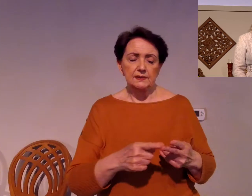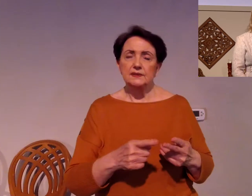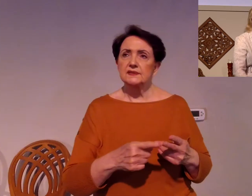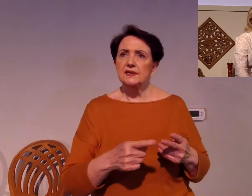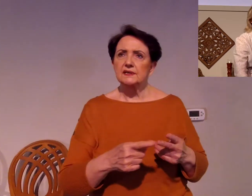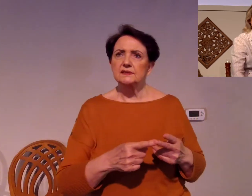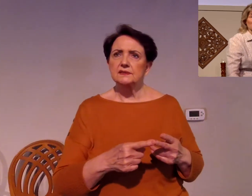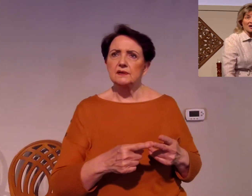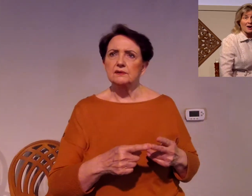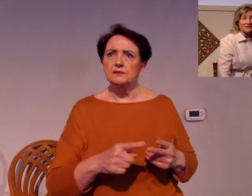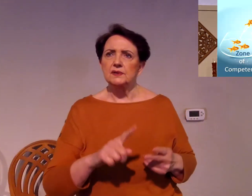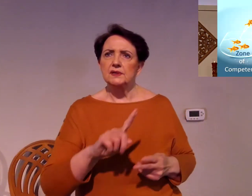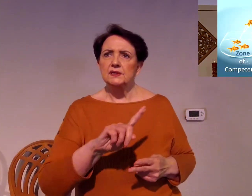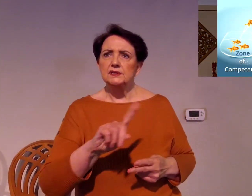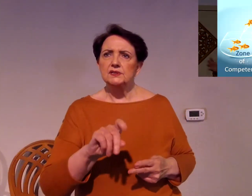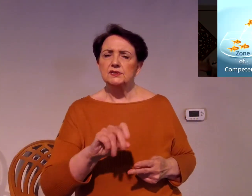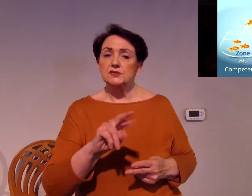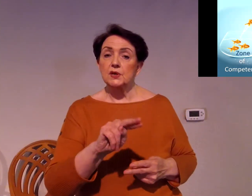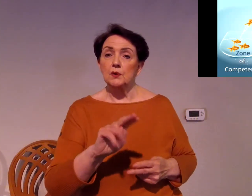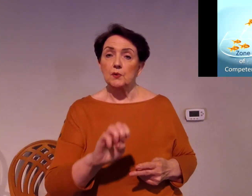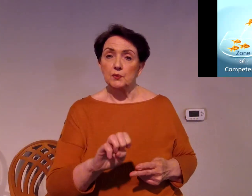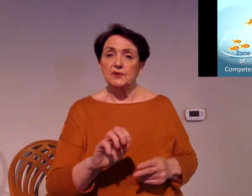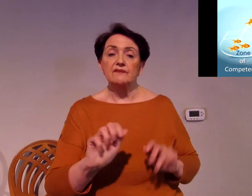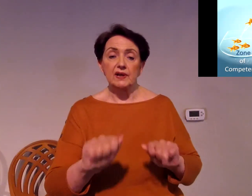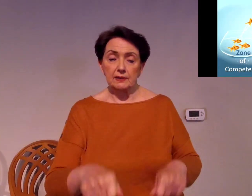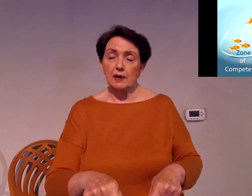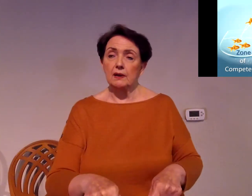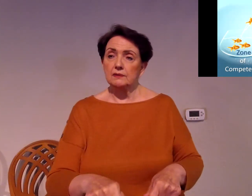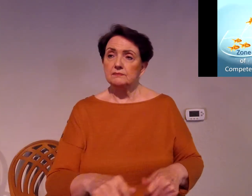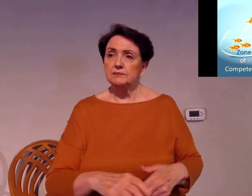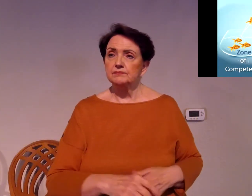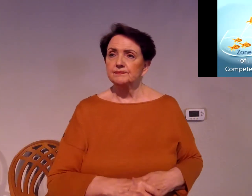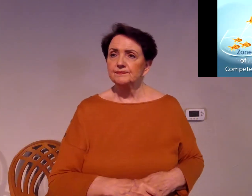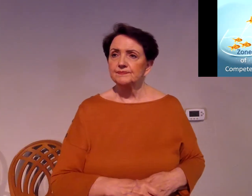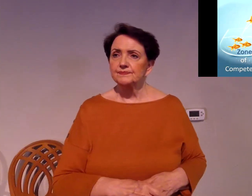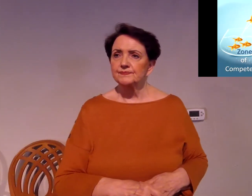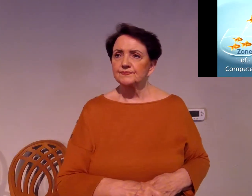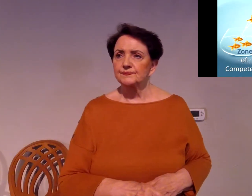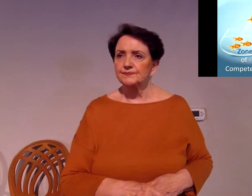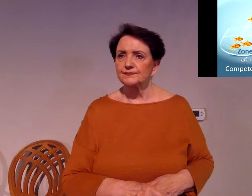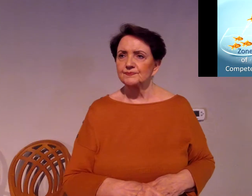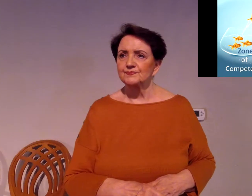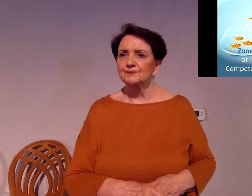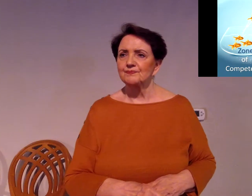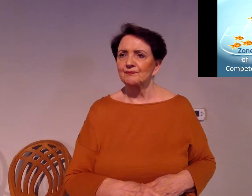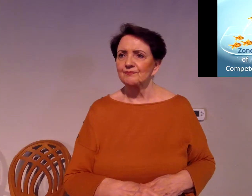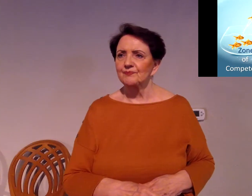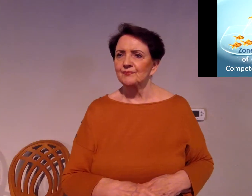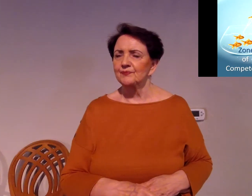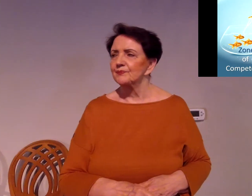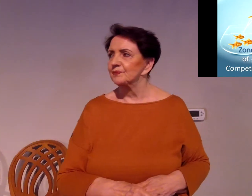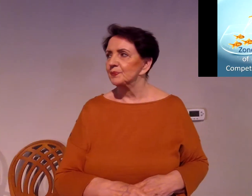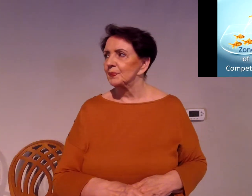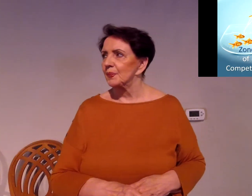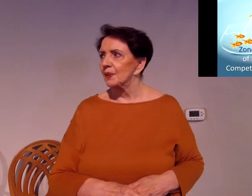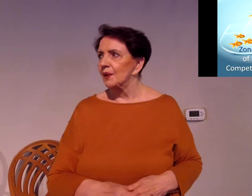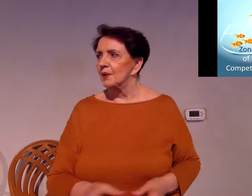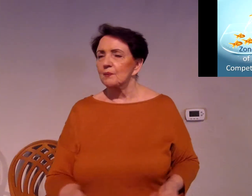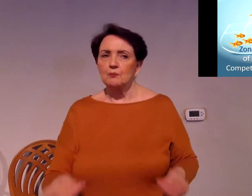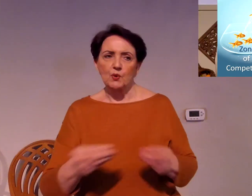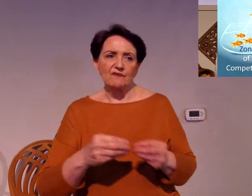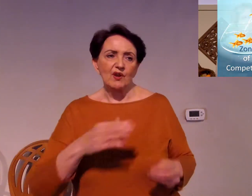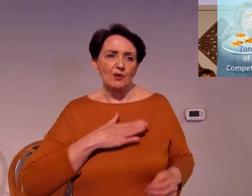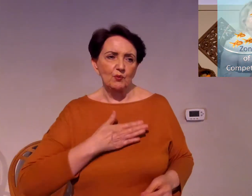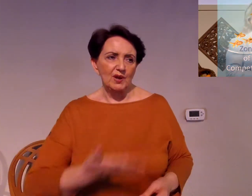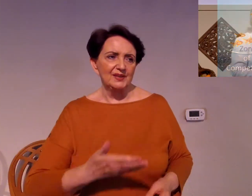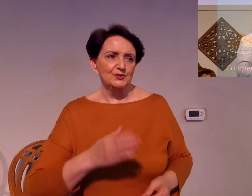Then there's the zone of competence. How many people have been in the zone of competence? Okay, y'all, much more of y'all are willing to